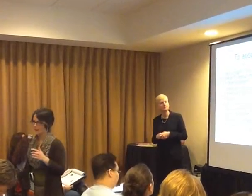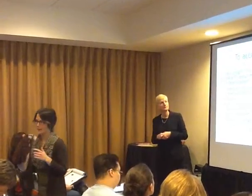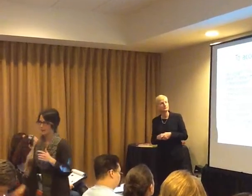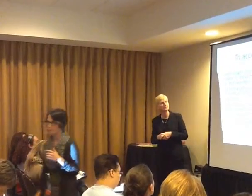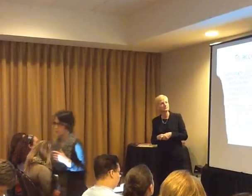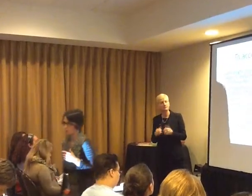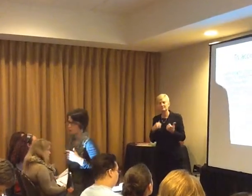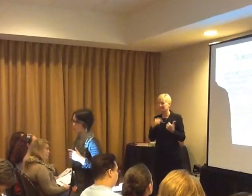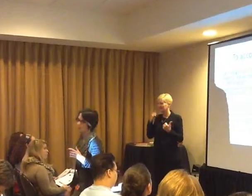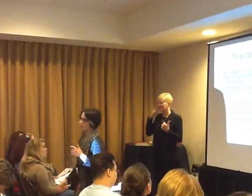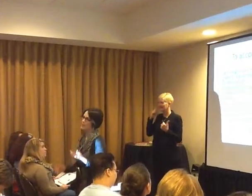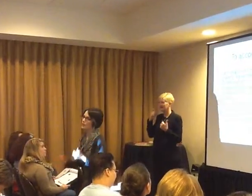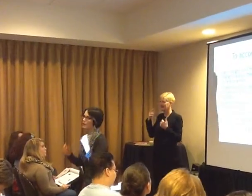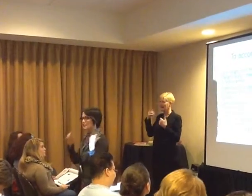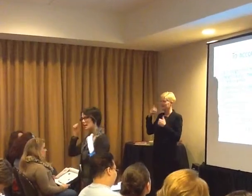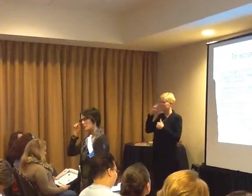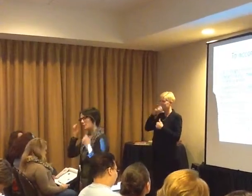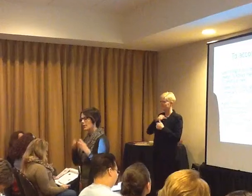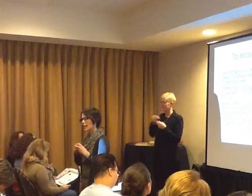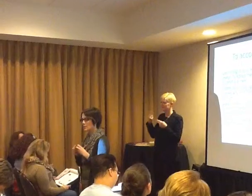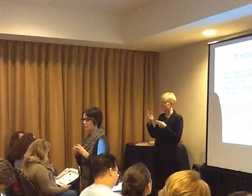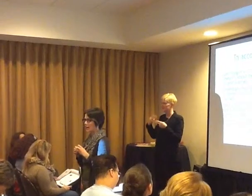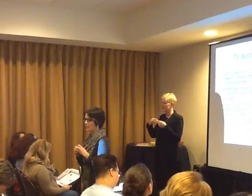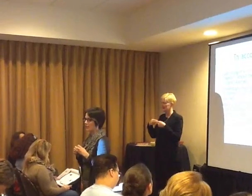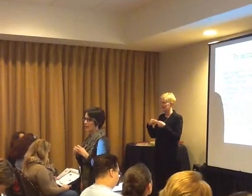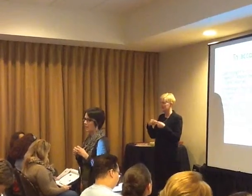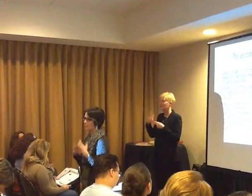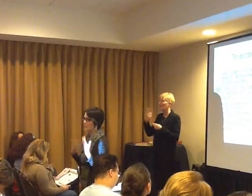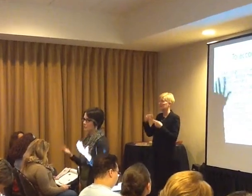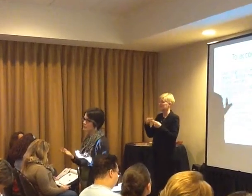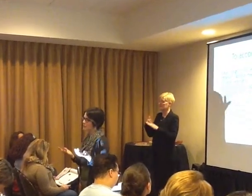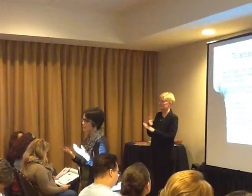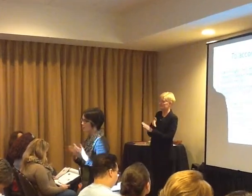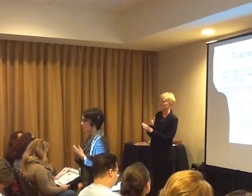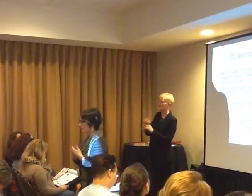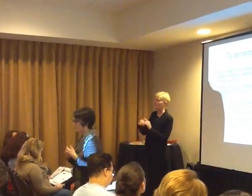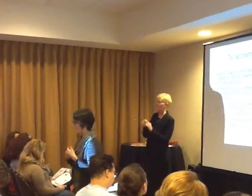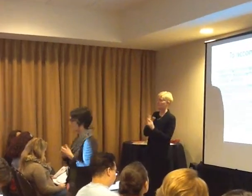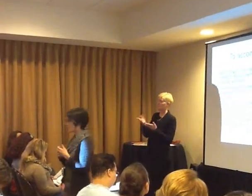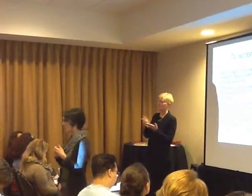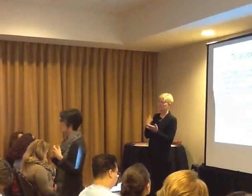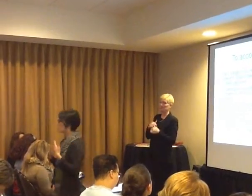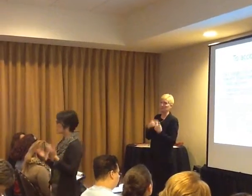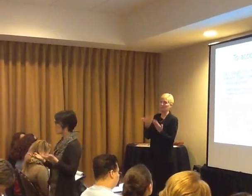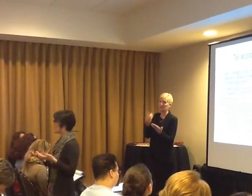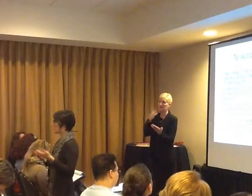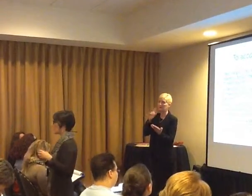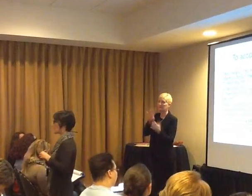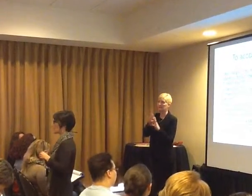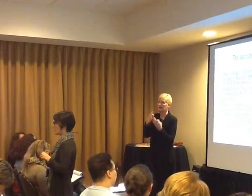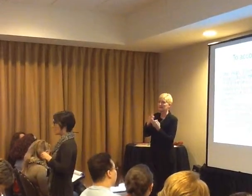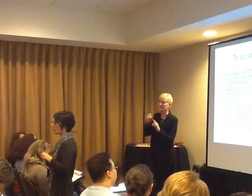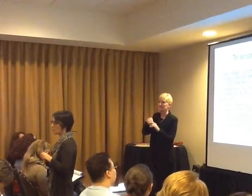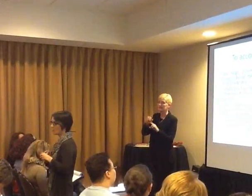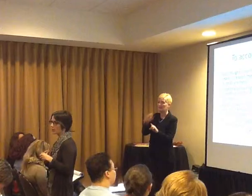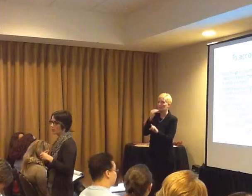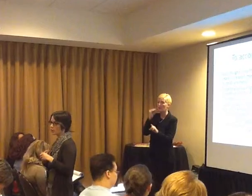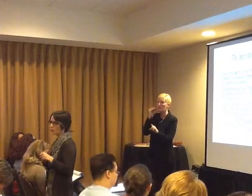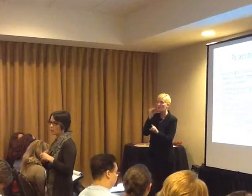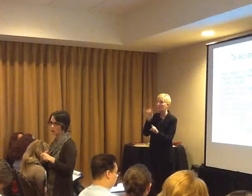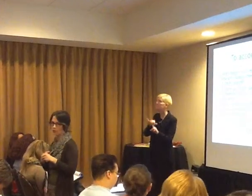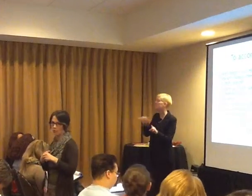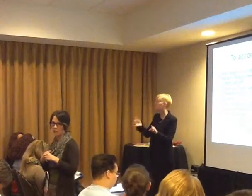I think I skipped to. The slide before that was about the services that we provide families at home. So similar things at home where